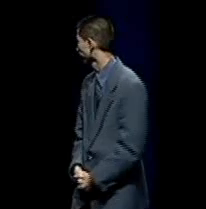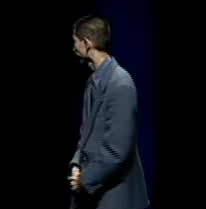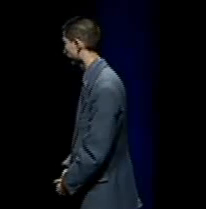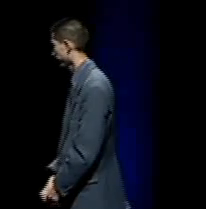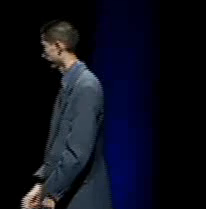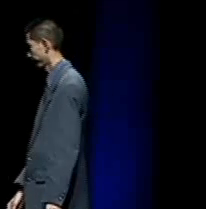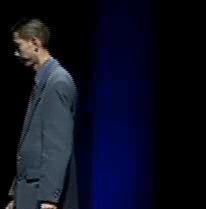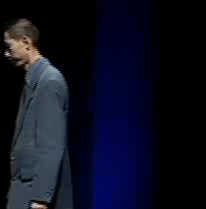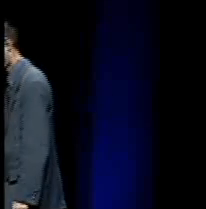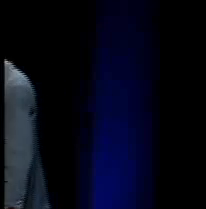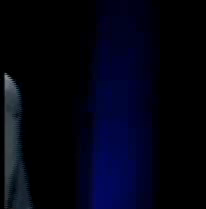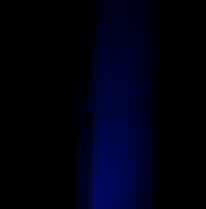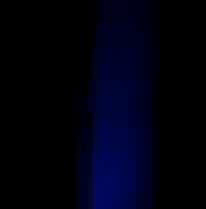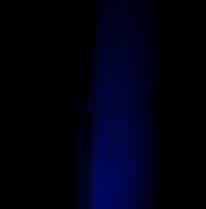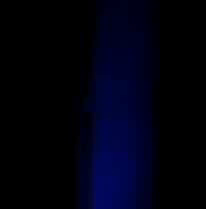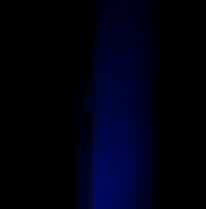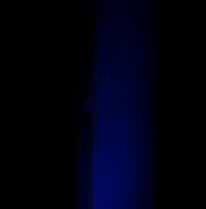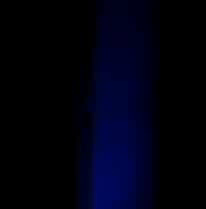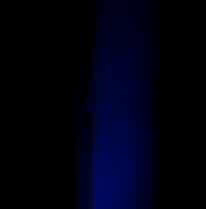Thank you both.